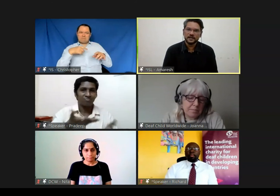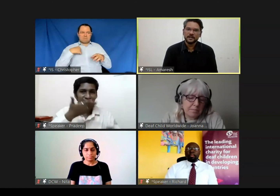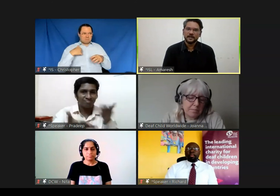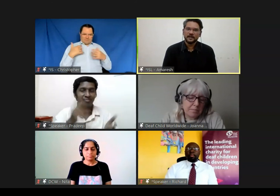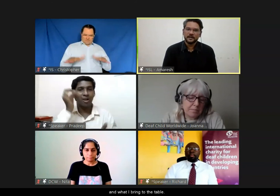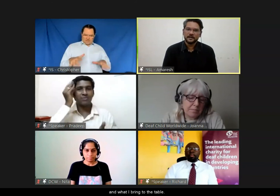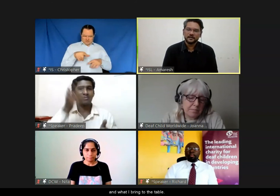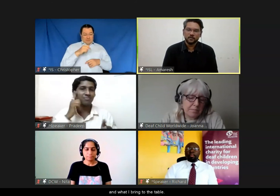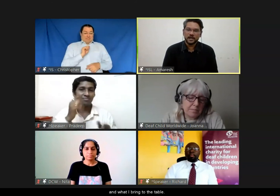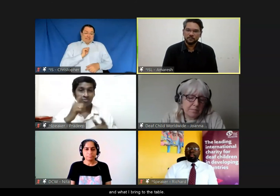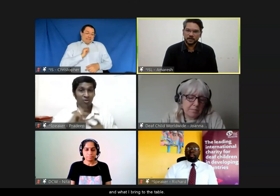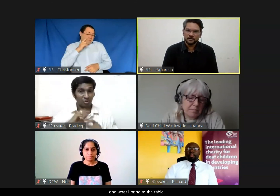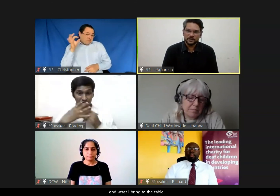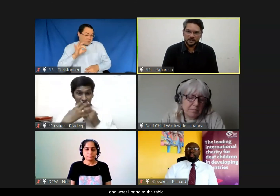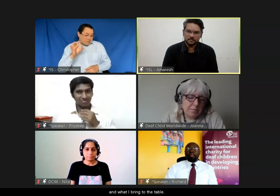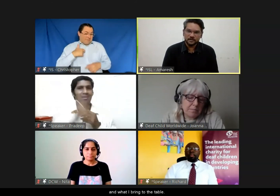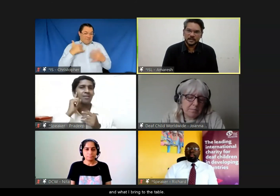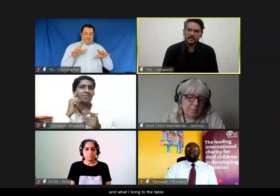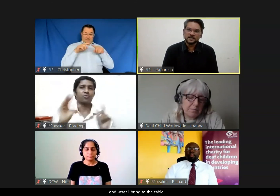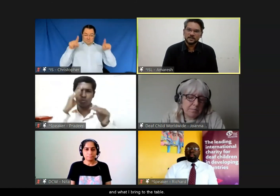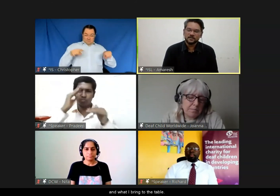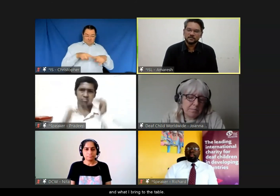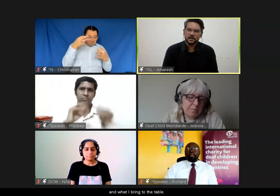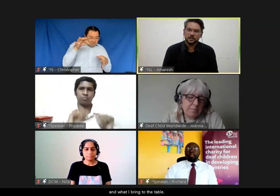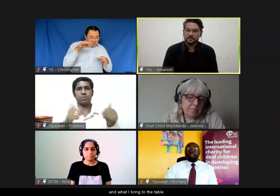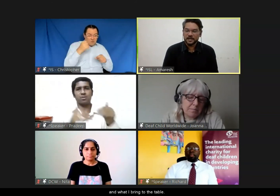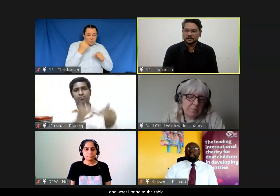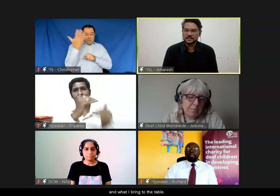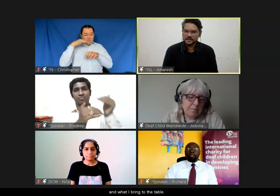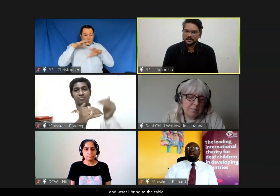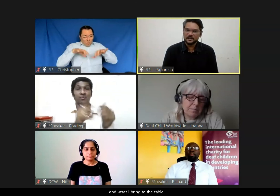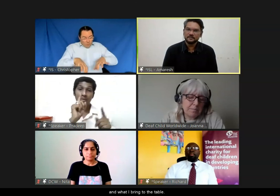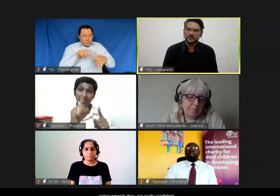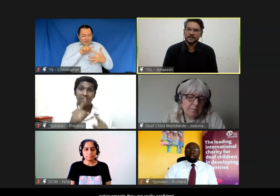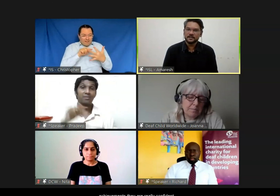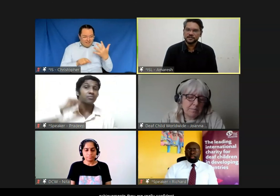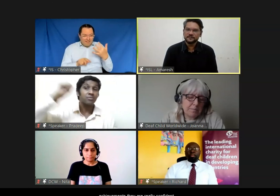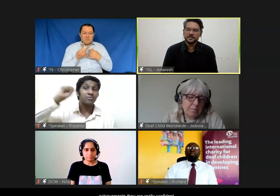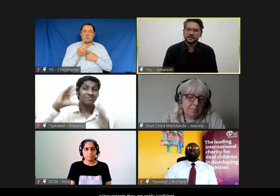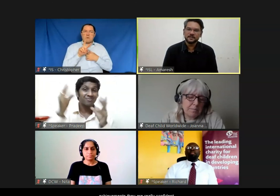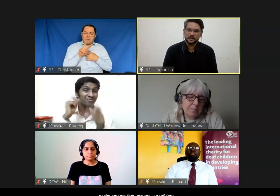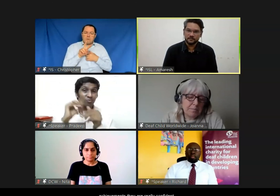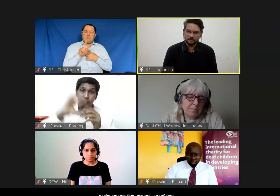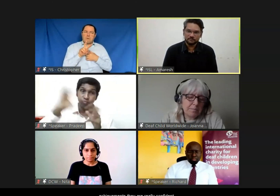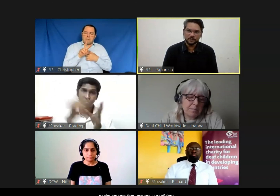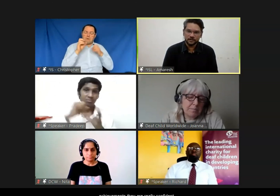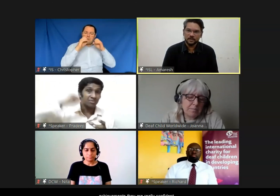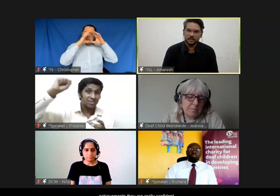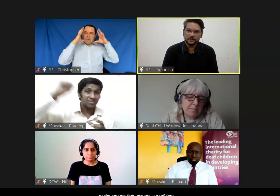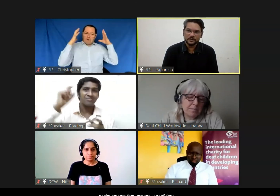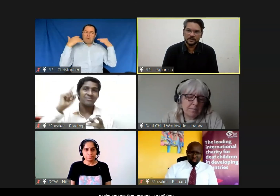in and what I bring to the table. So when the parents see my achievements, they are